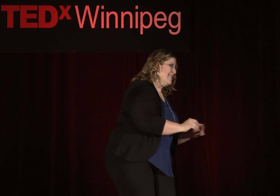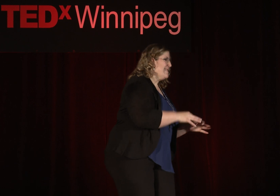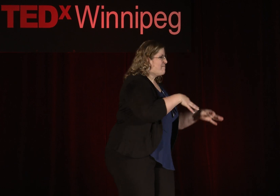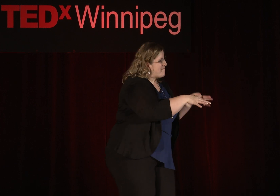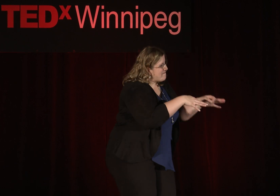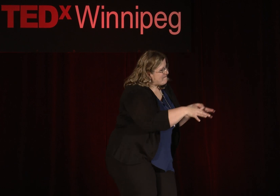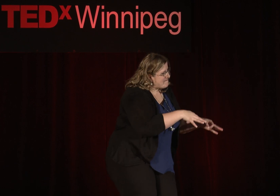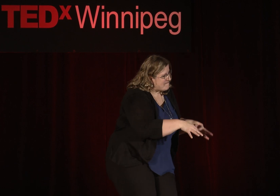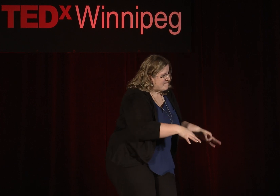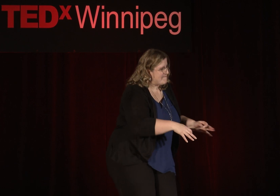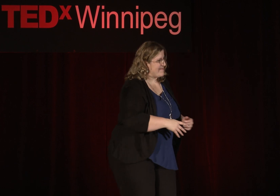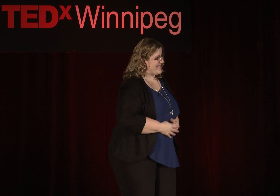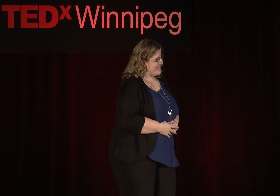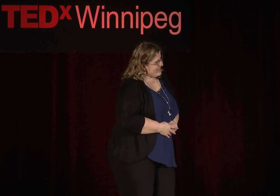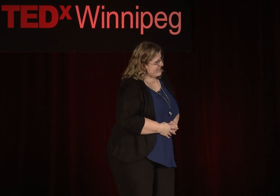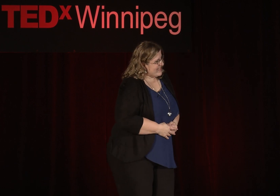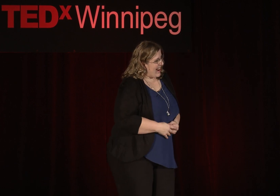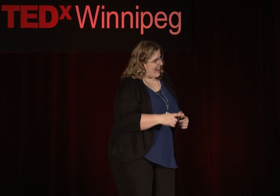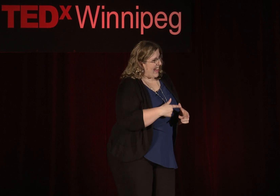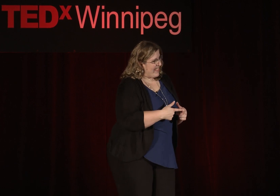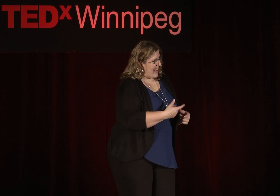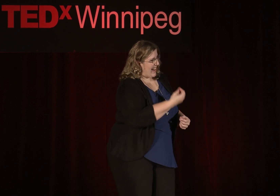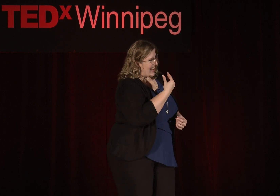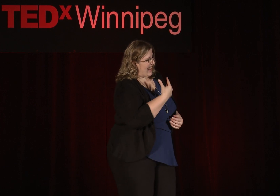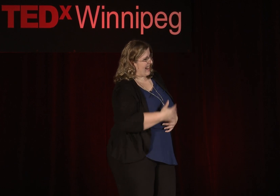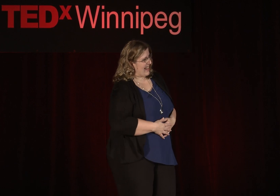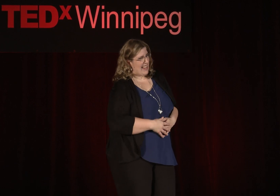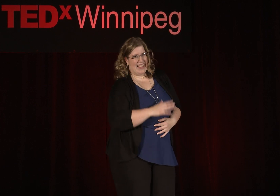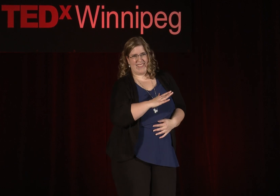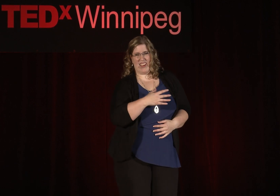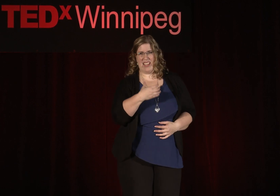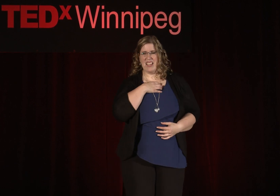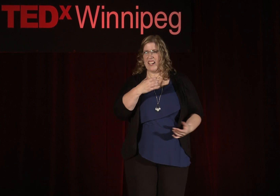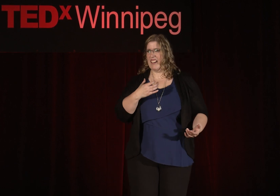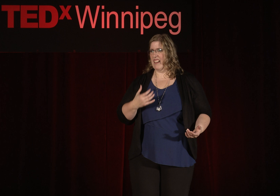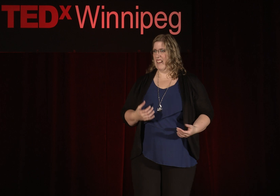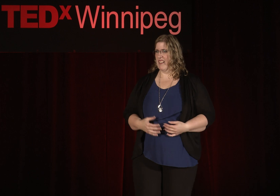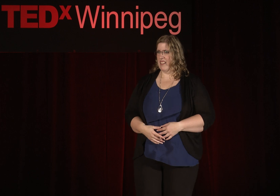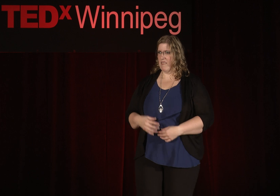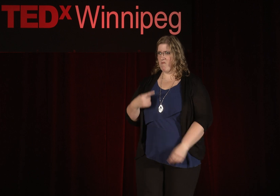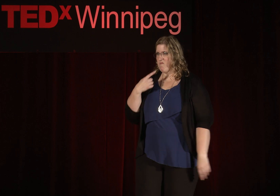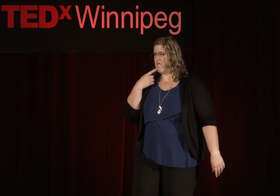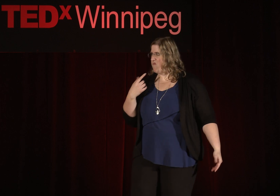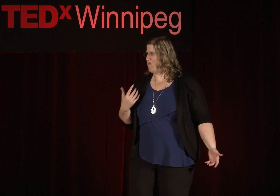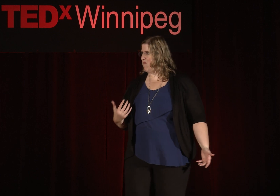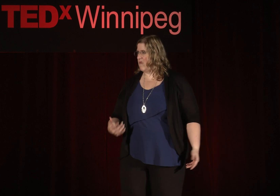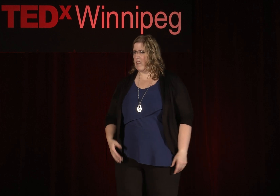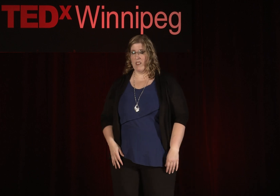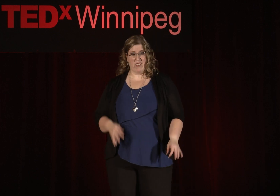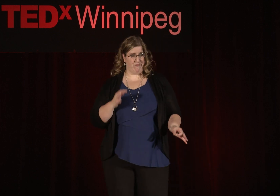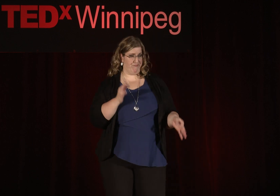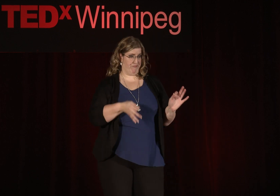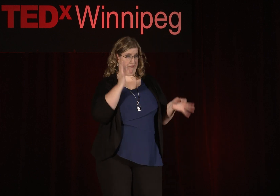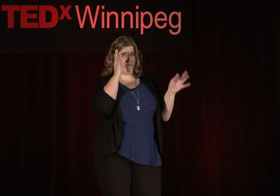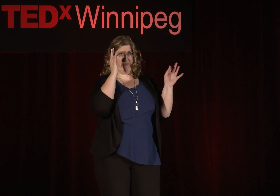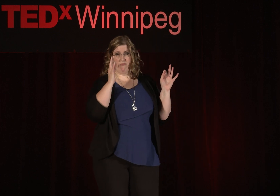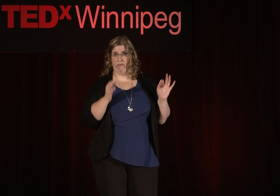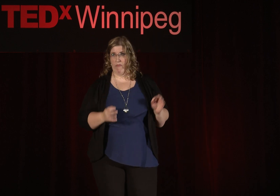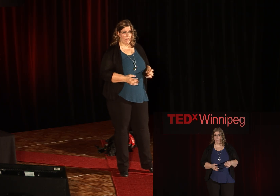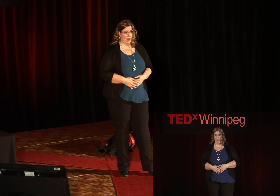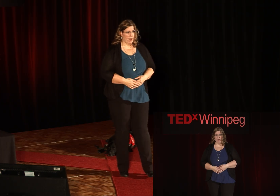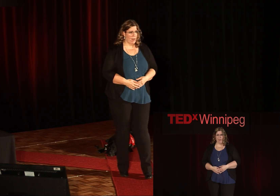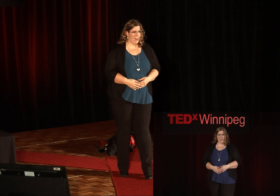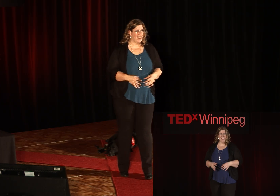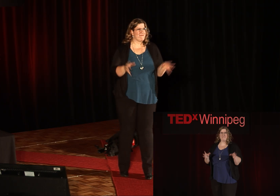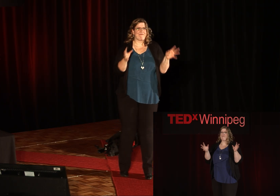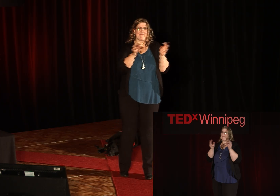explained why, and dealt with the inevitable disappointment and complaints and judgment. It added up to a